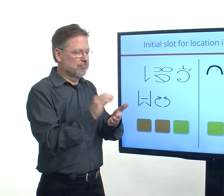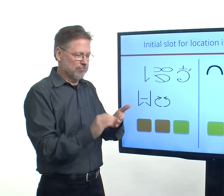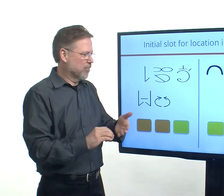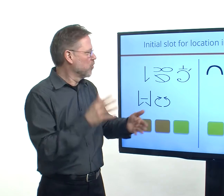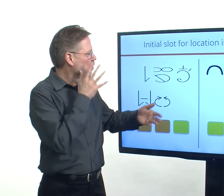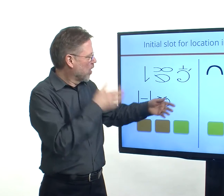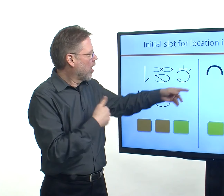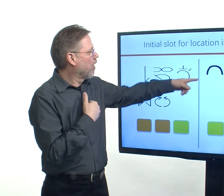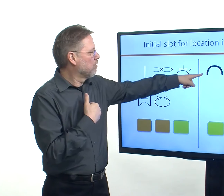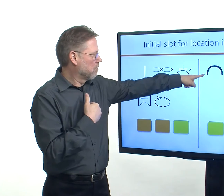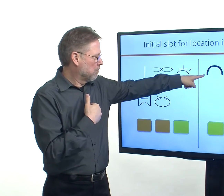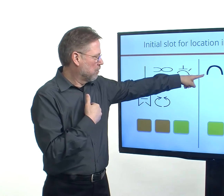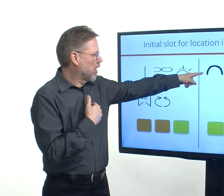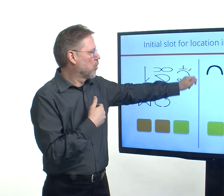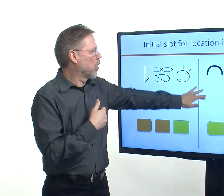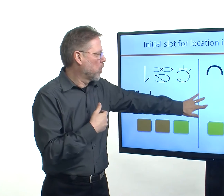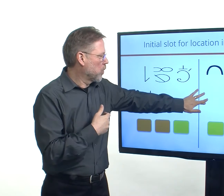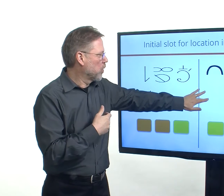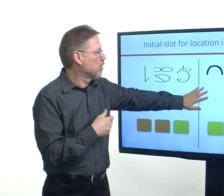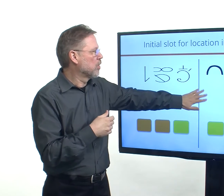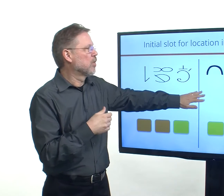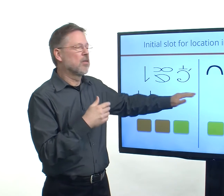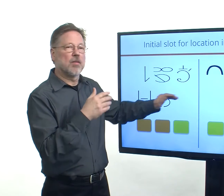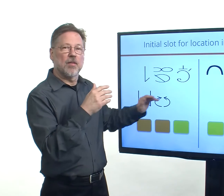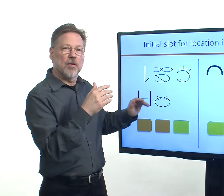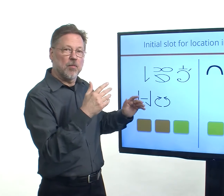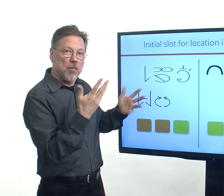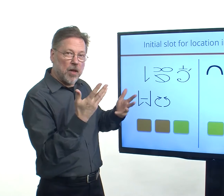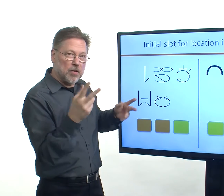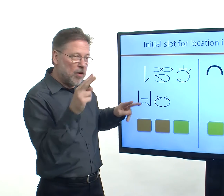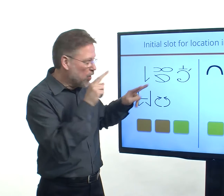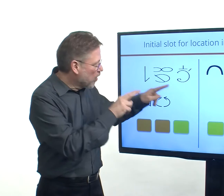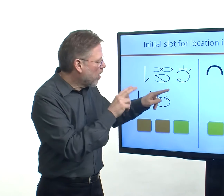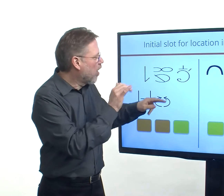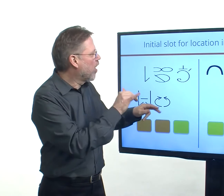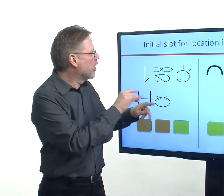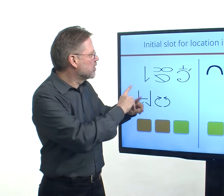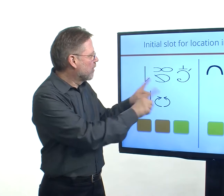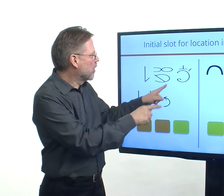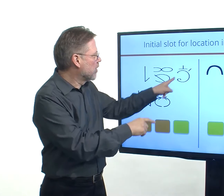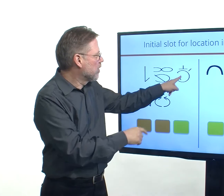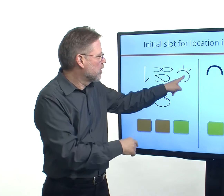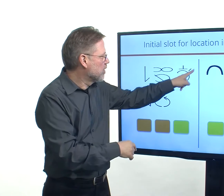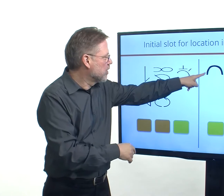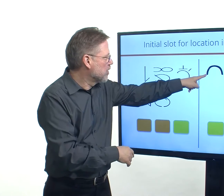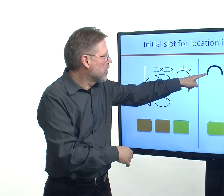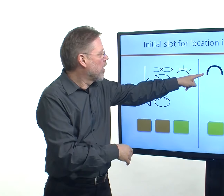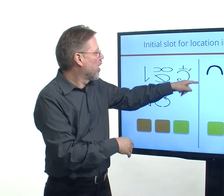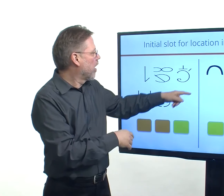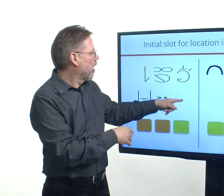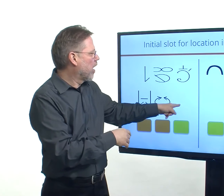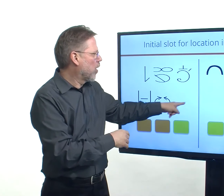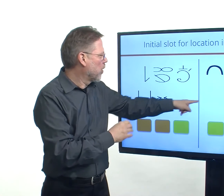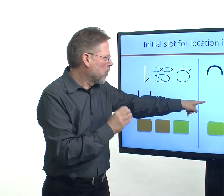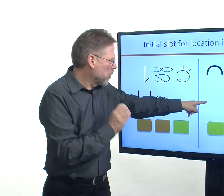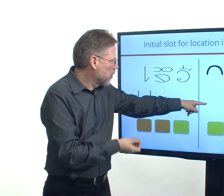Similarly, the DASL authors have a symbol here, but not here. What you're looking for is that the top row has a symbol, while the next